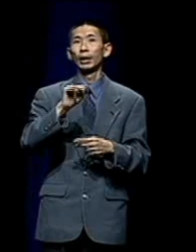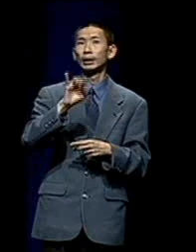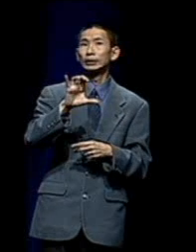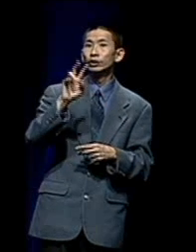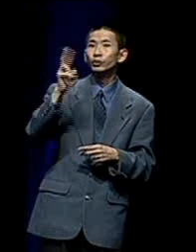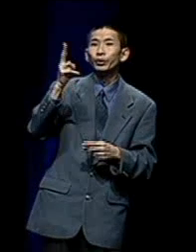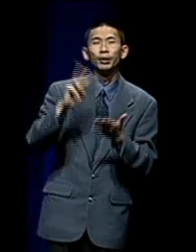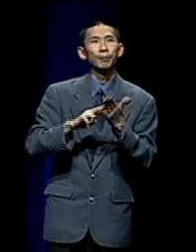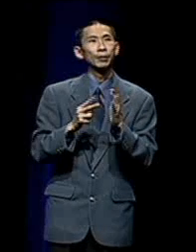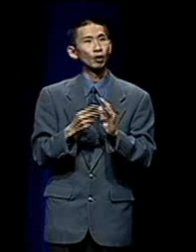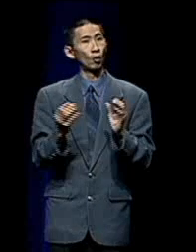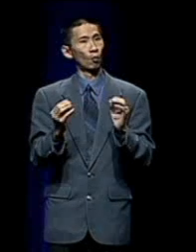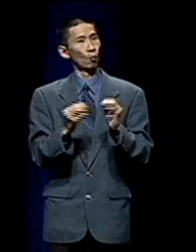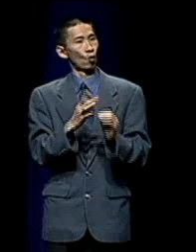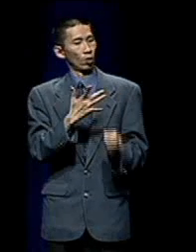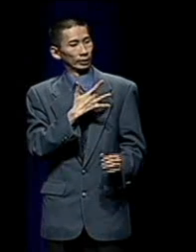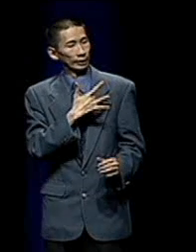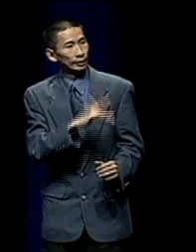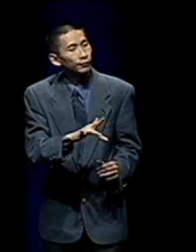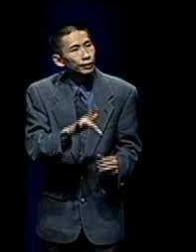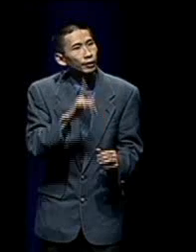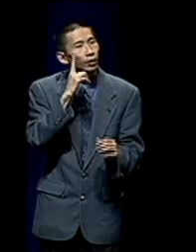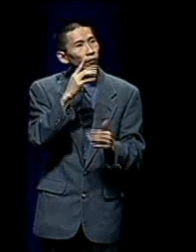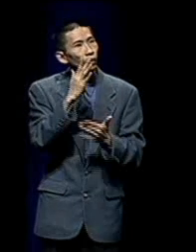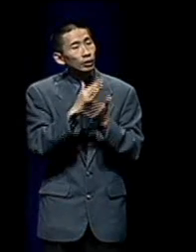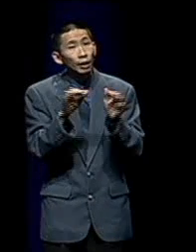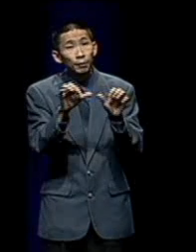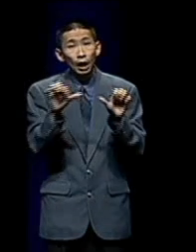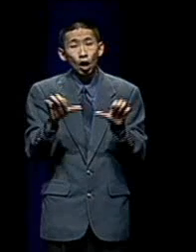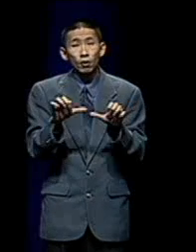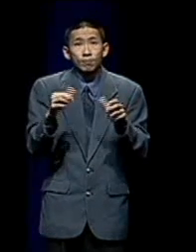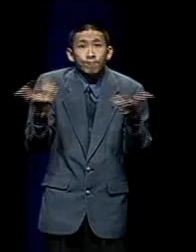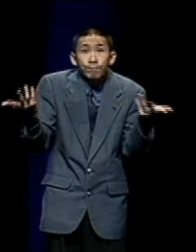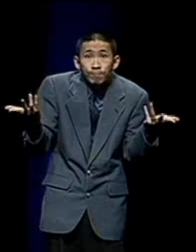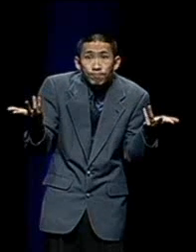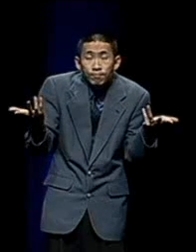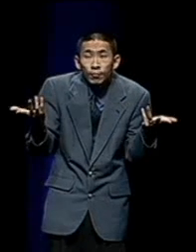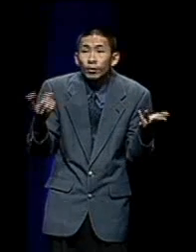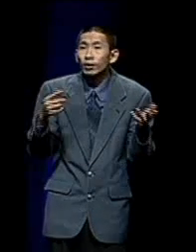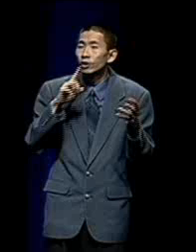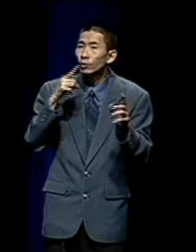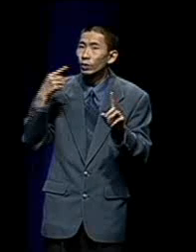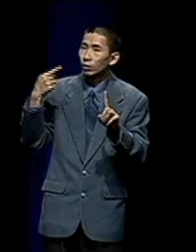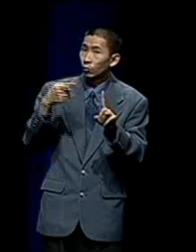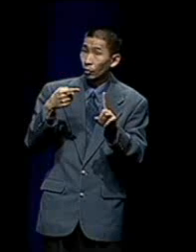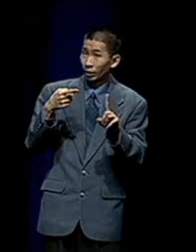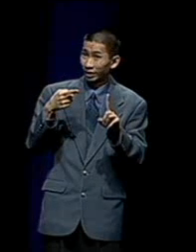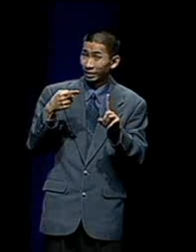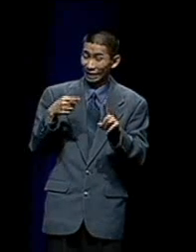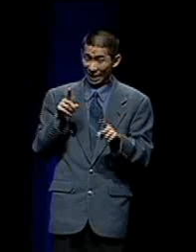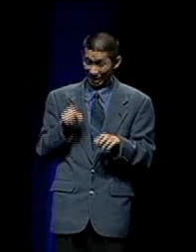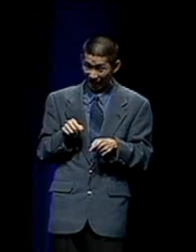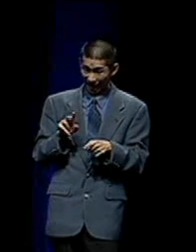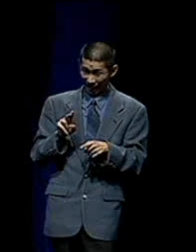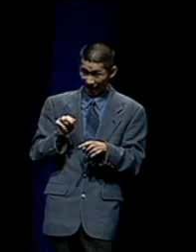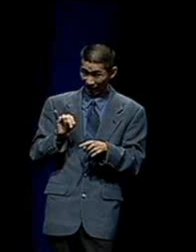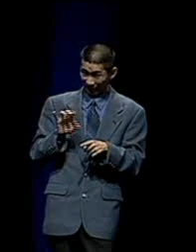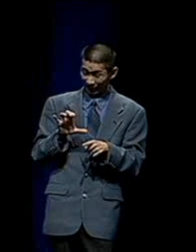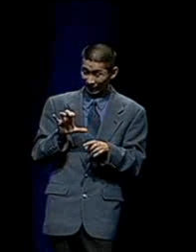sensitivity to certain areas, then the question becomes, are those needed for the specialty